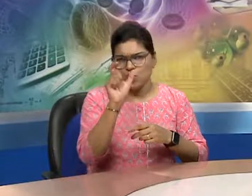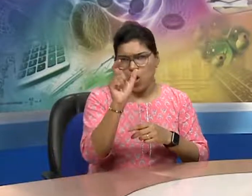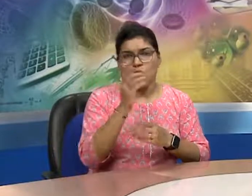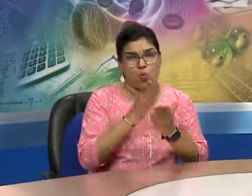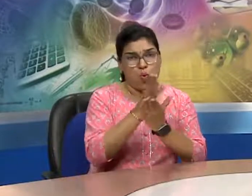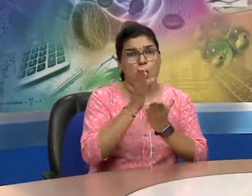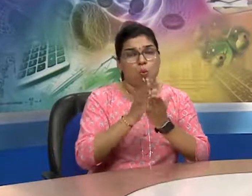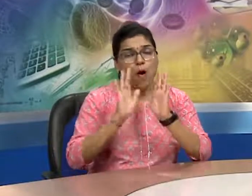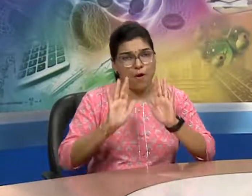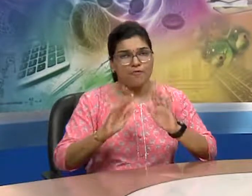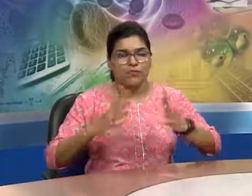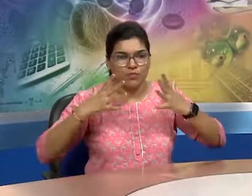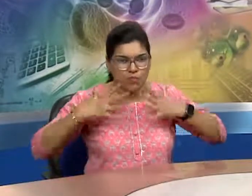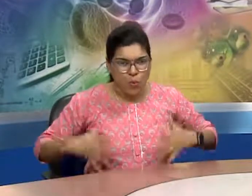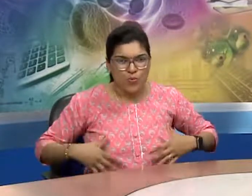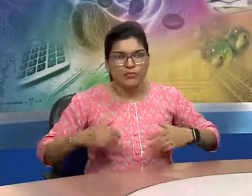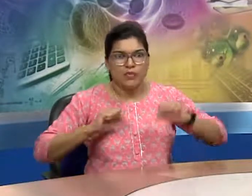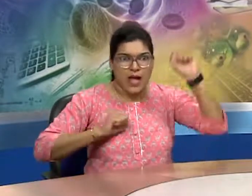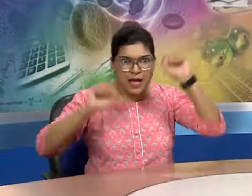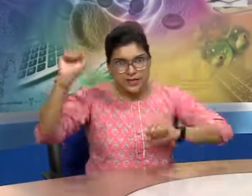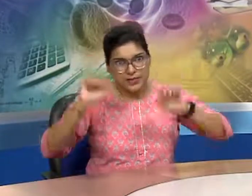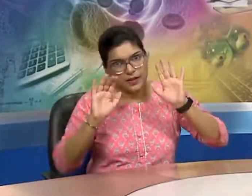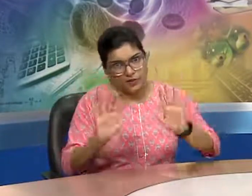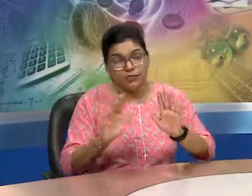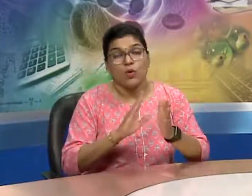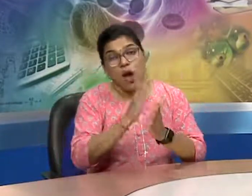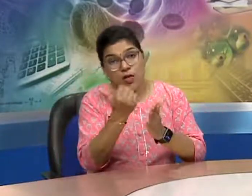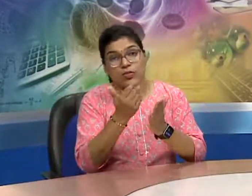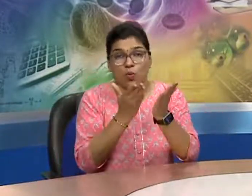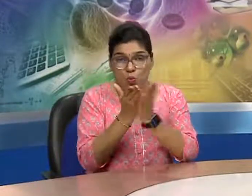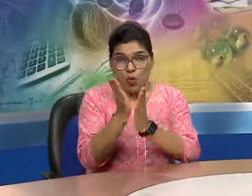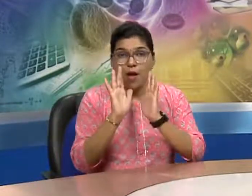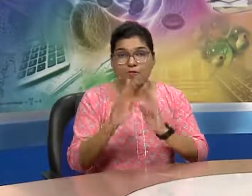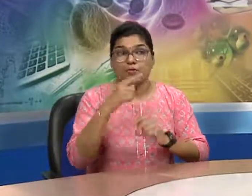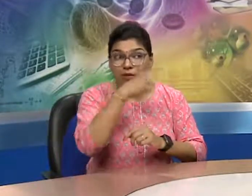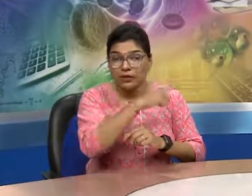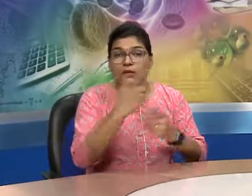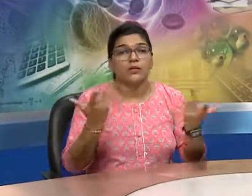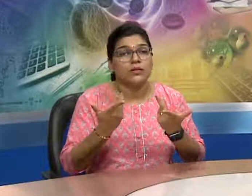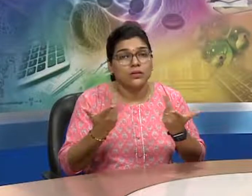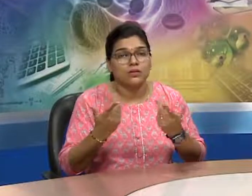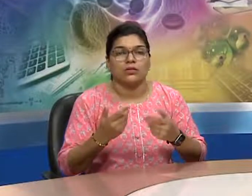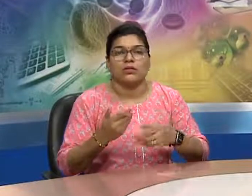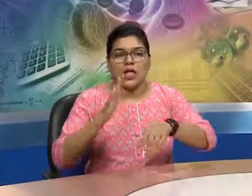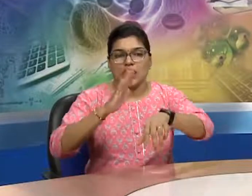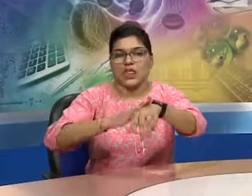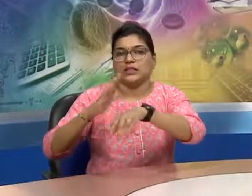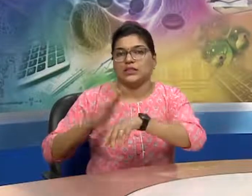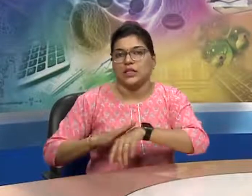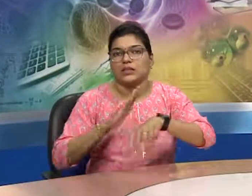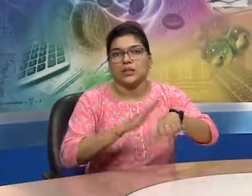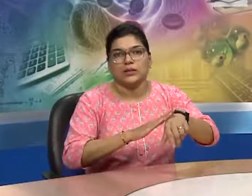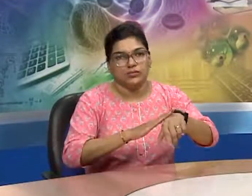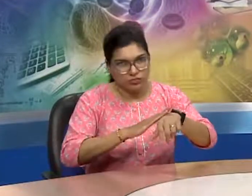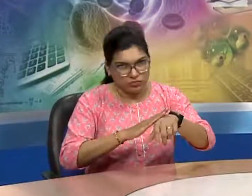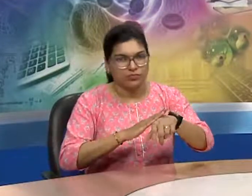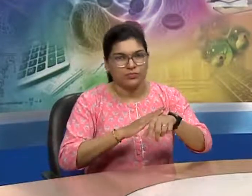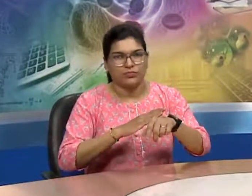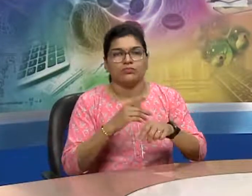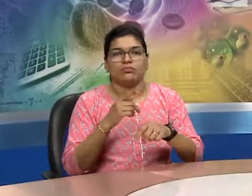This word is physical. You can say physical has many meanings. In this context, physical means